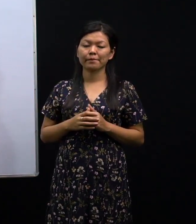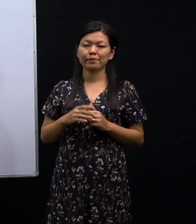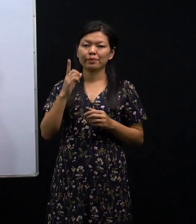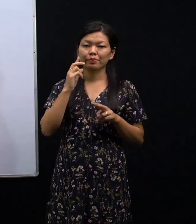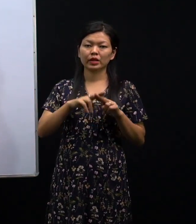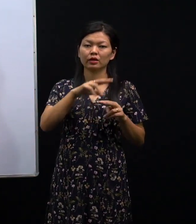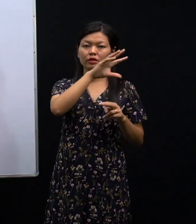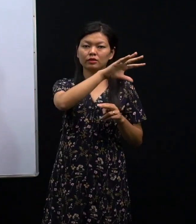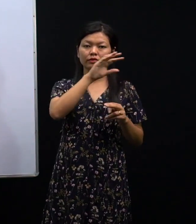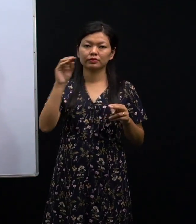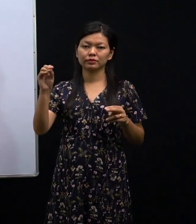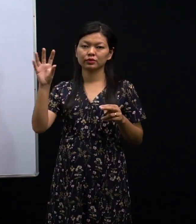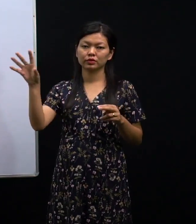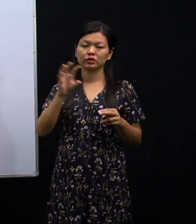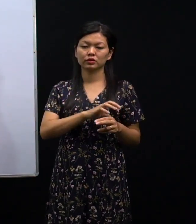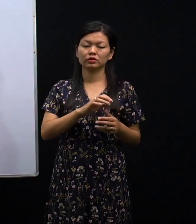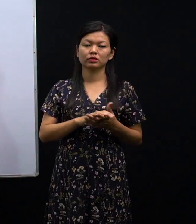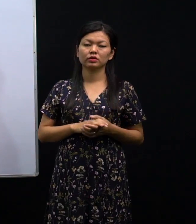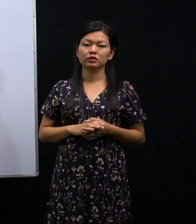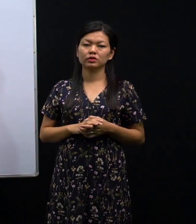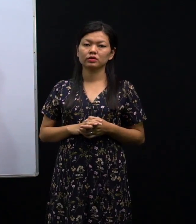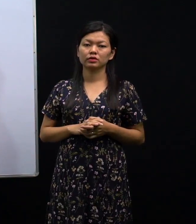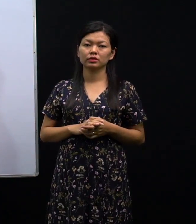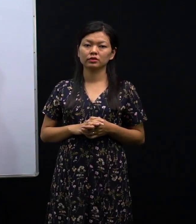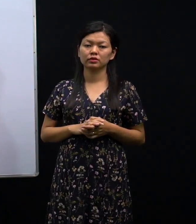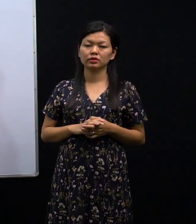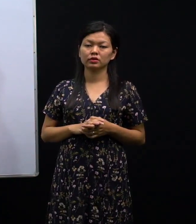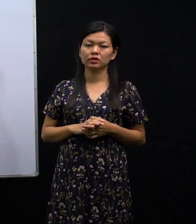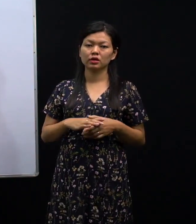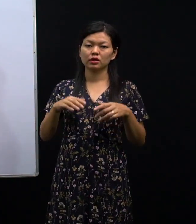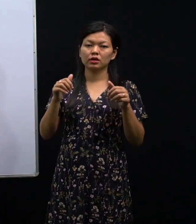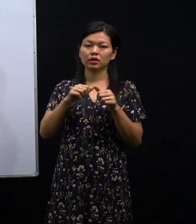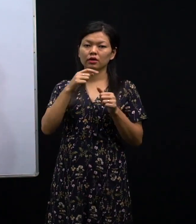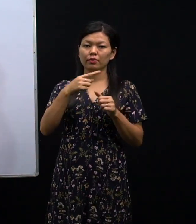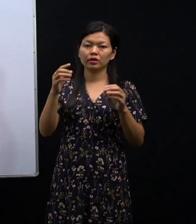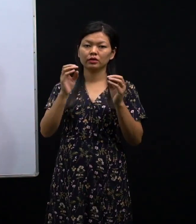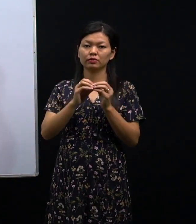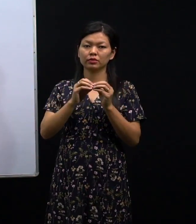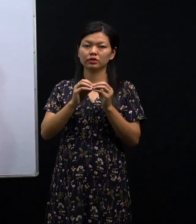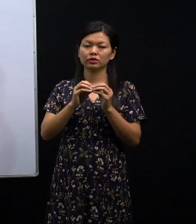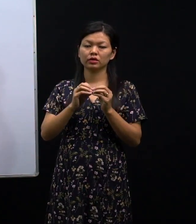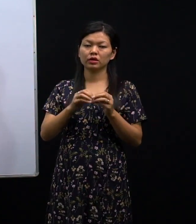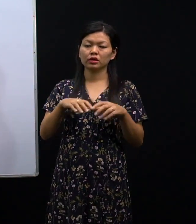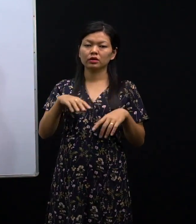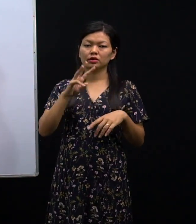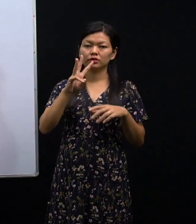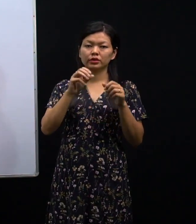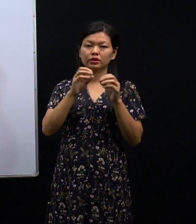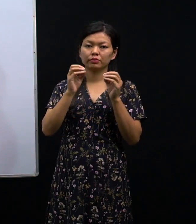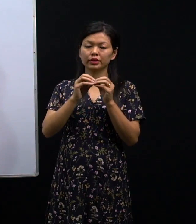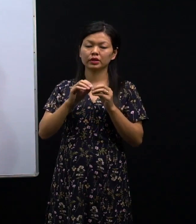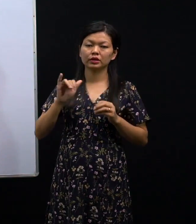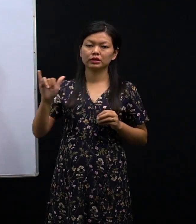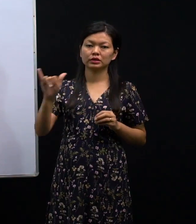side, a cube minus b cube here, these two here. So a minus b is there and this plus this minus 3ab common means a minus